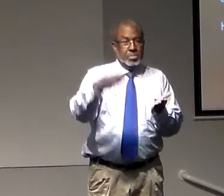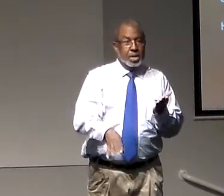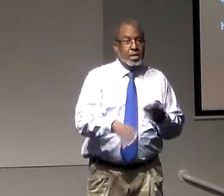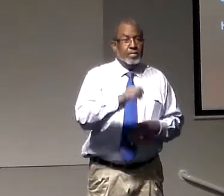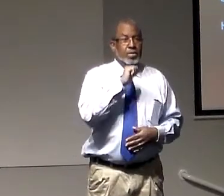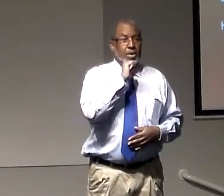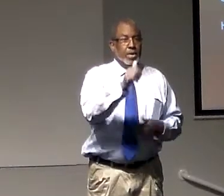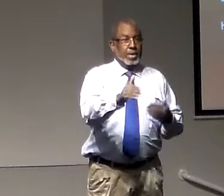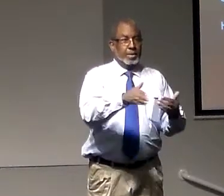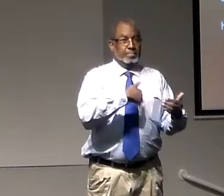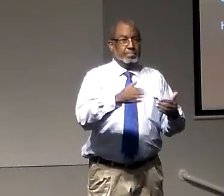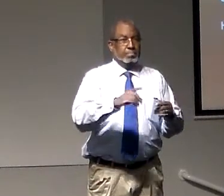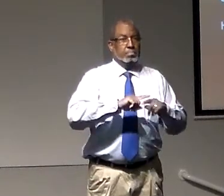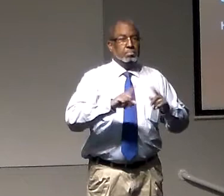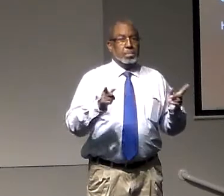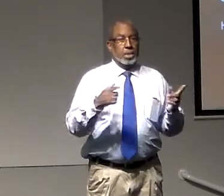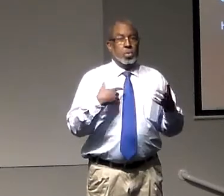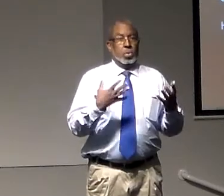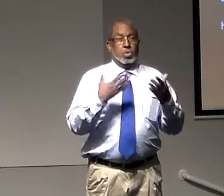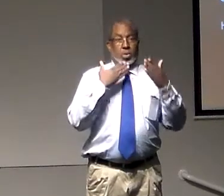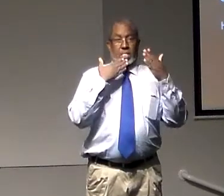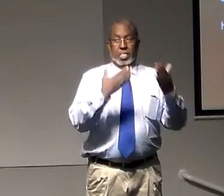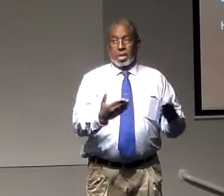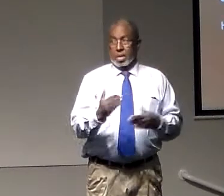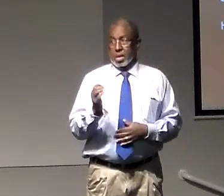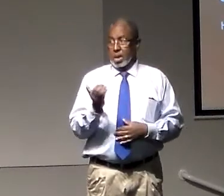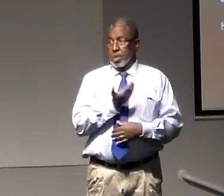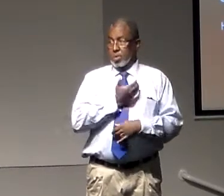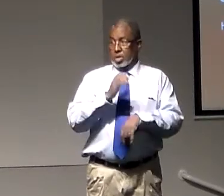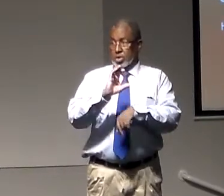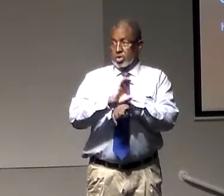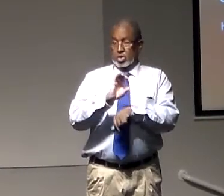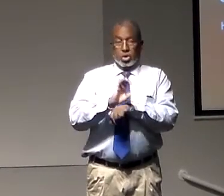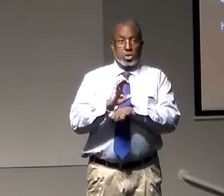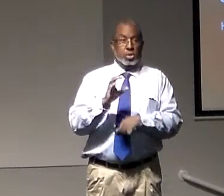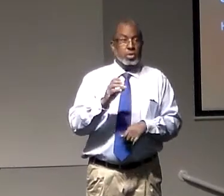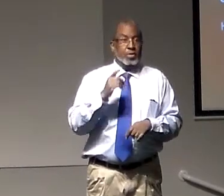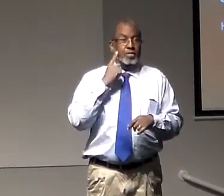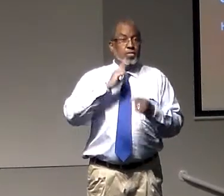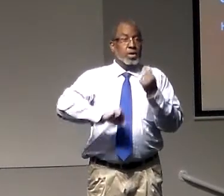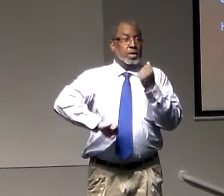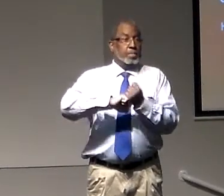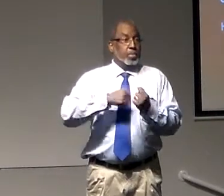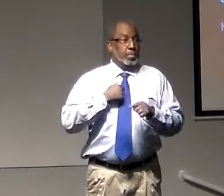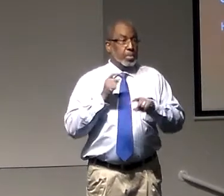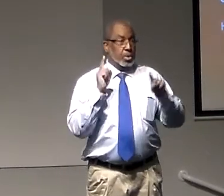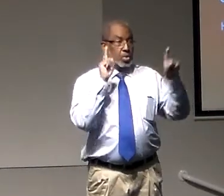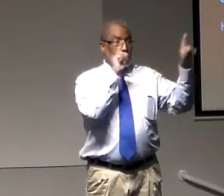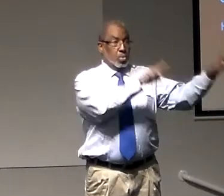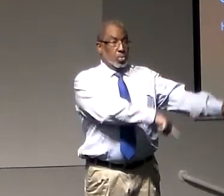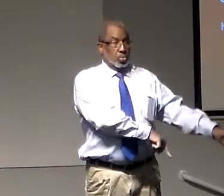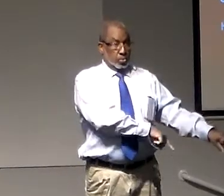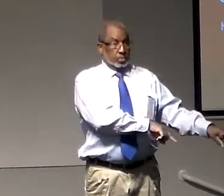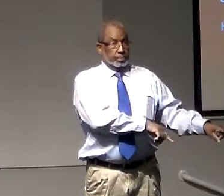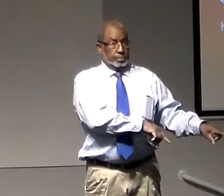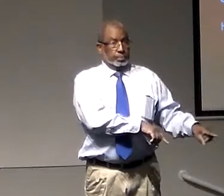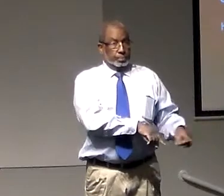Even though it's very expensive, but I thank our church for supporting me to go.